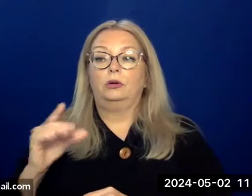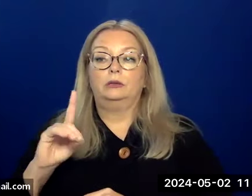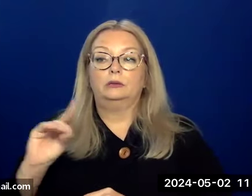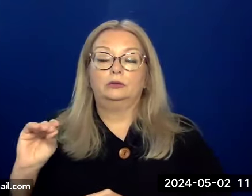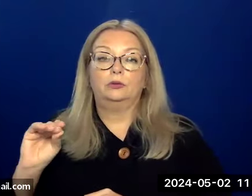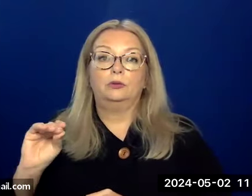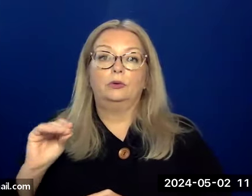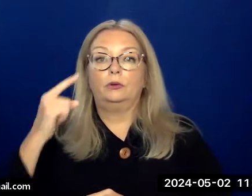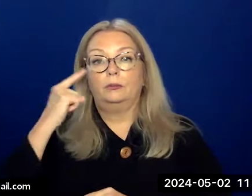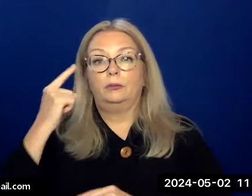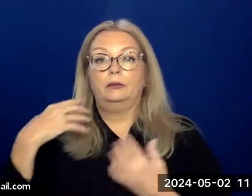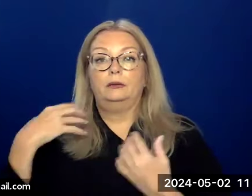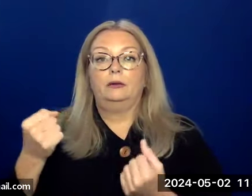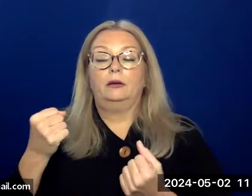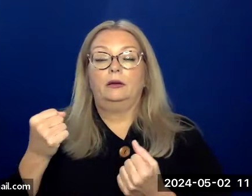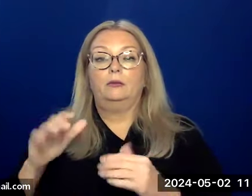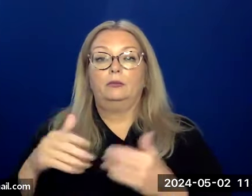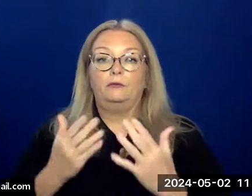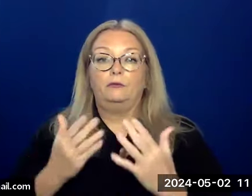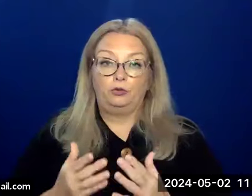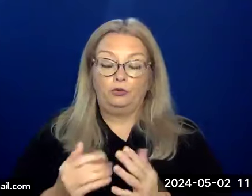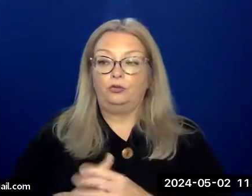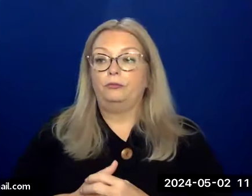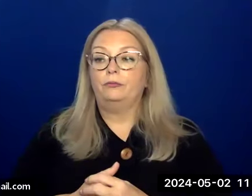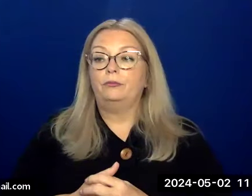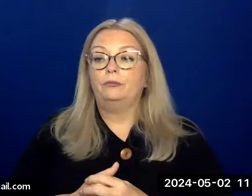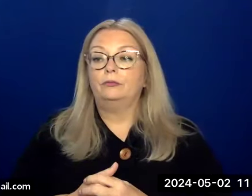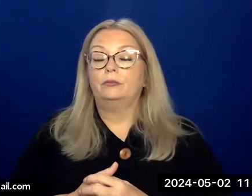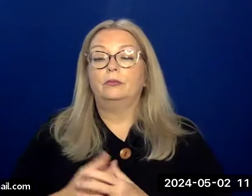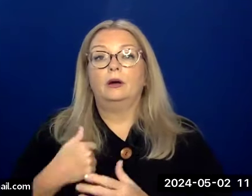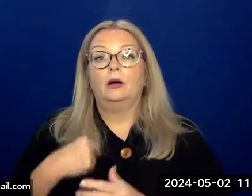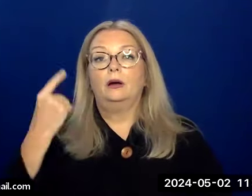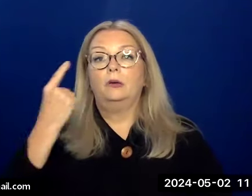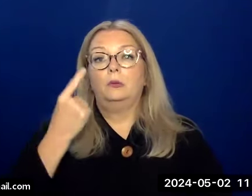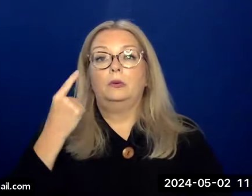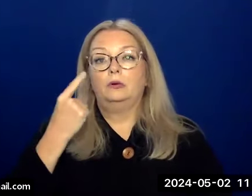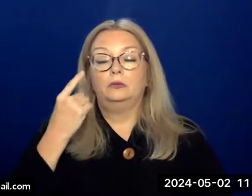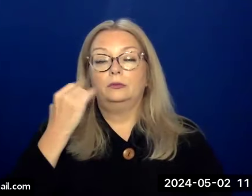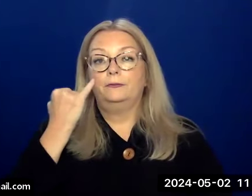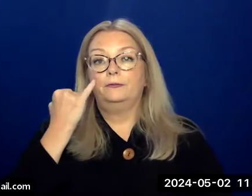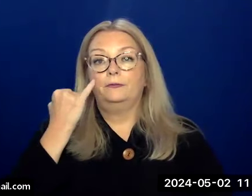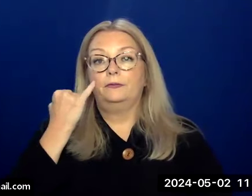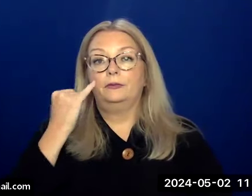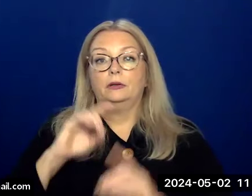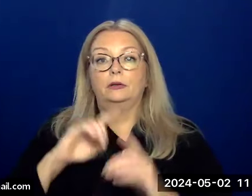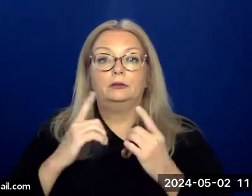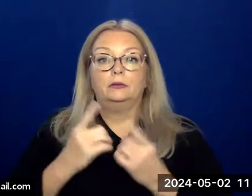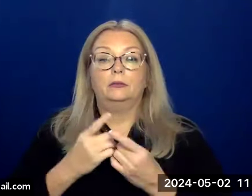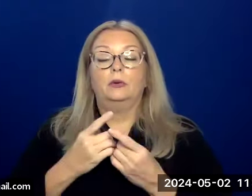mental health provider. I was wondering if the Department